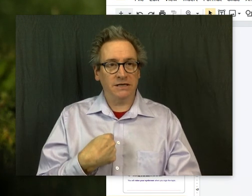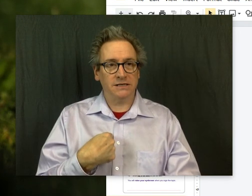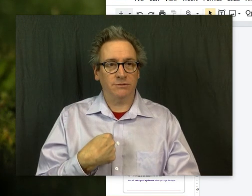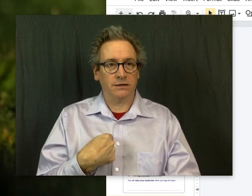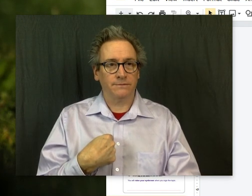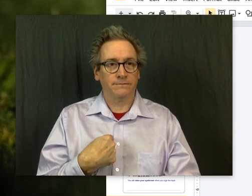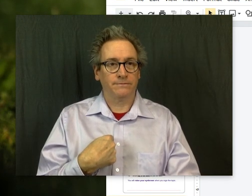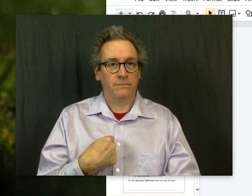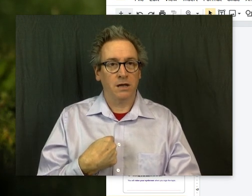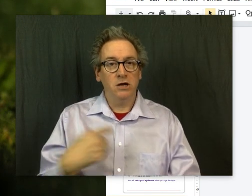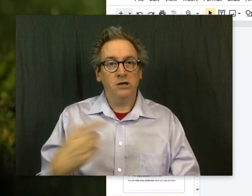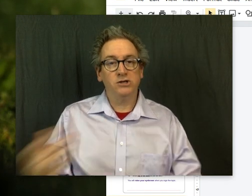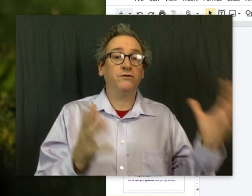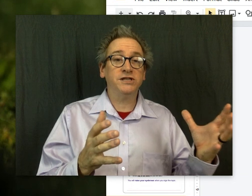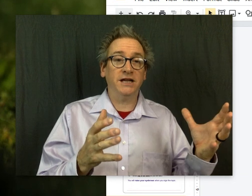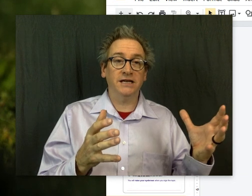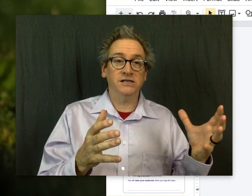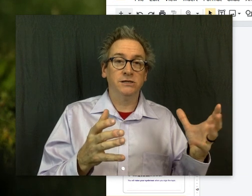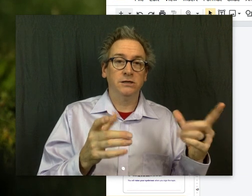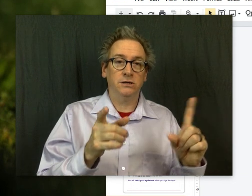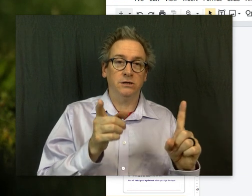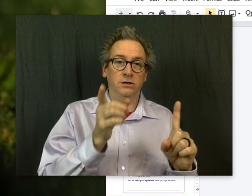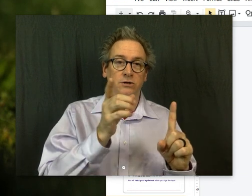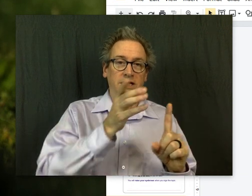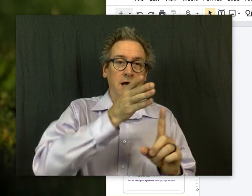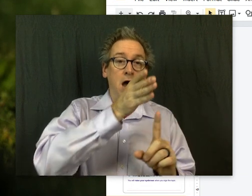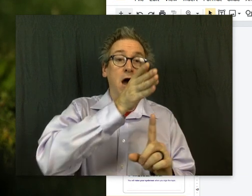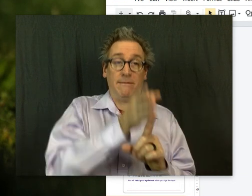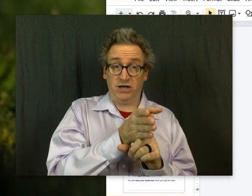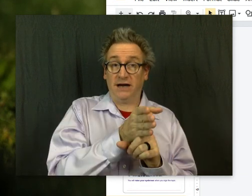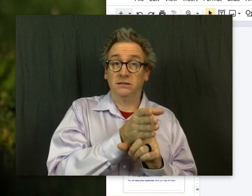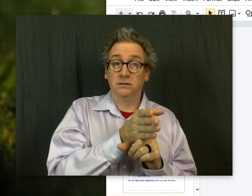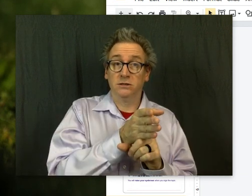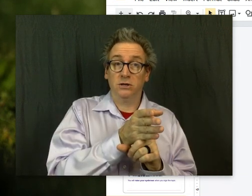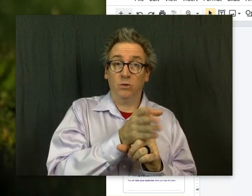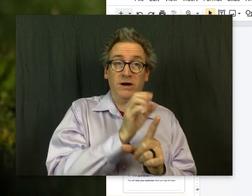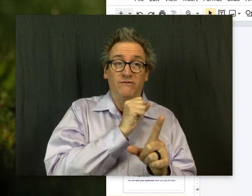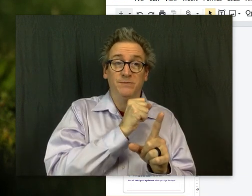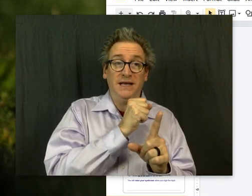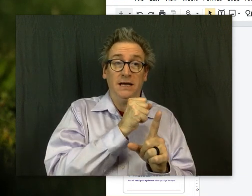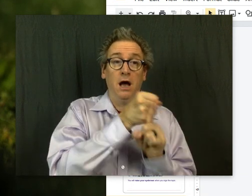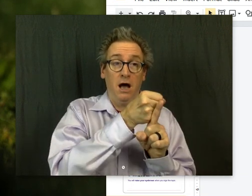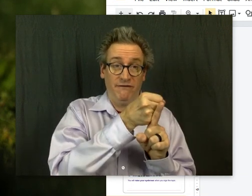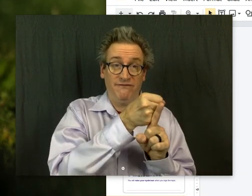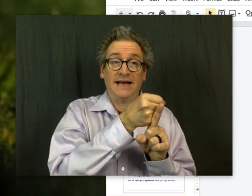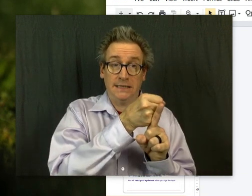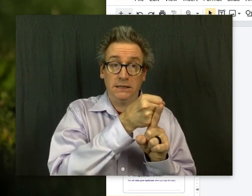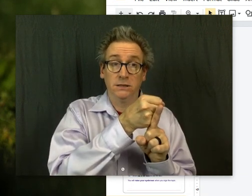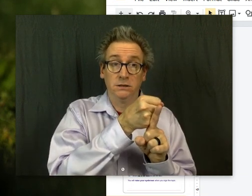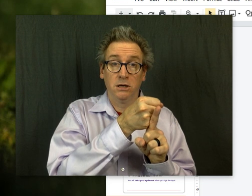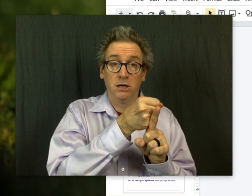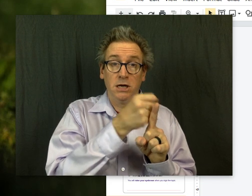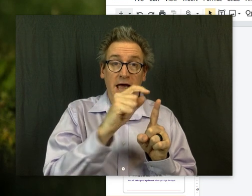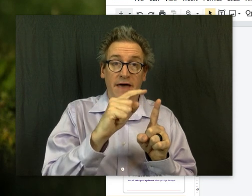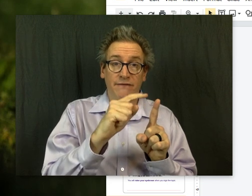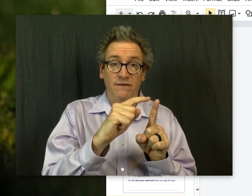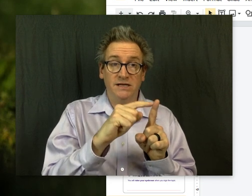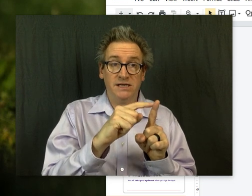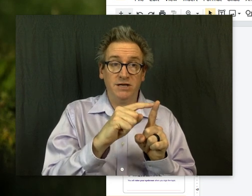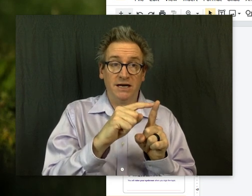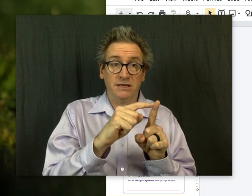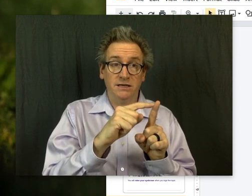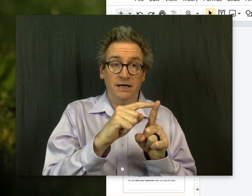I'm the subject. So the first thing is the object, whatever's being affected. And